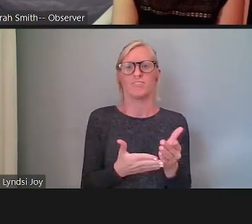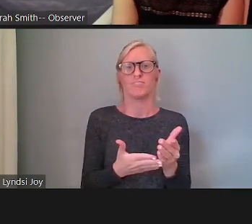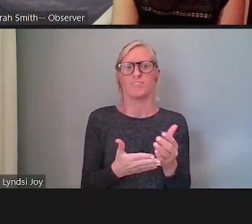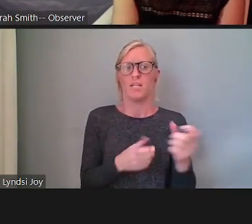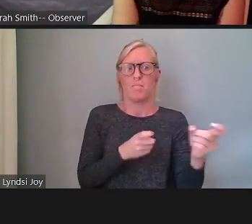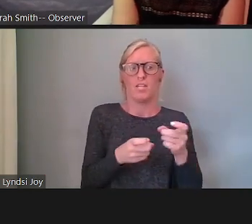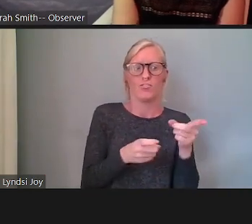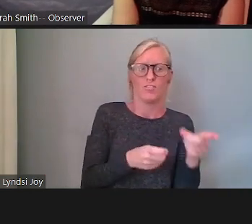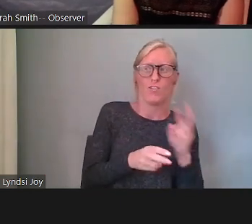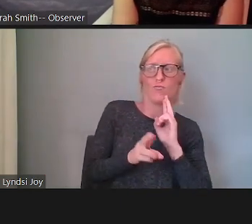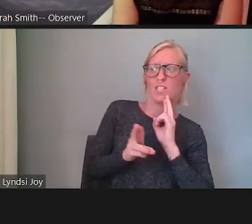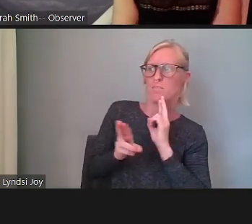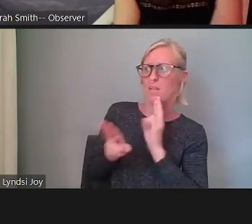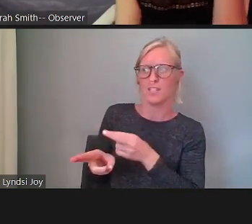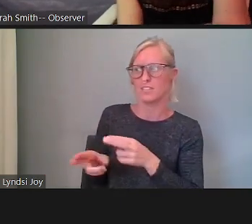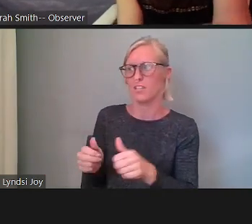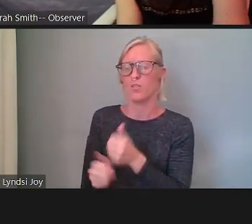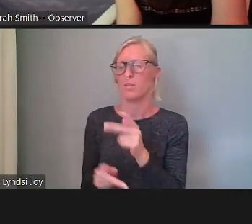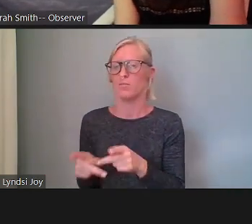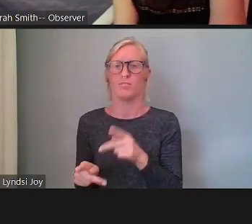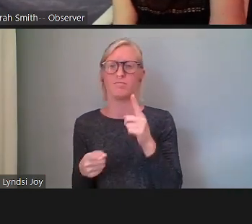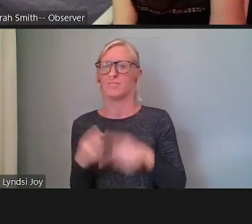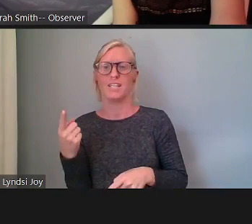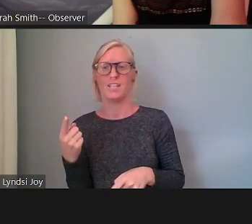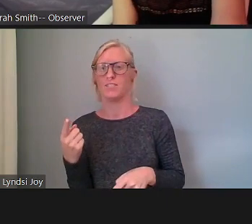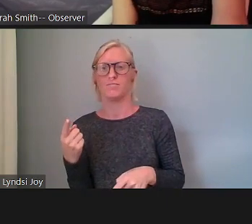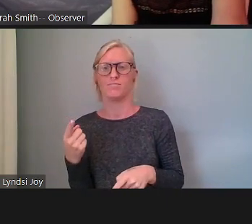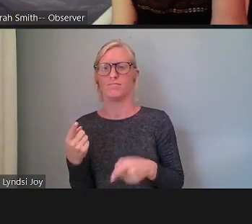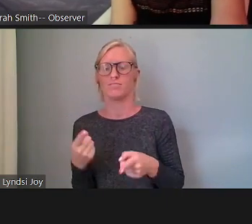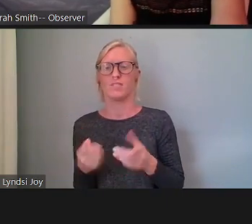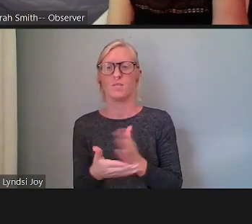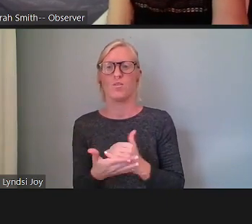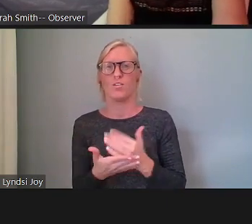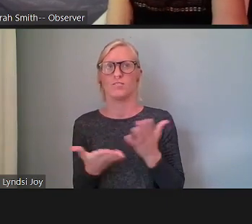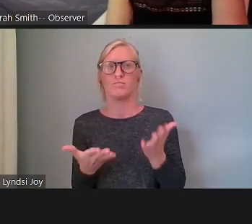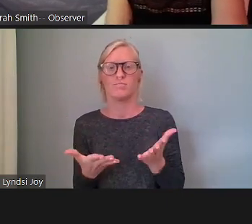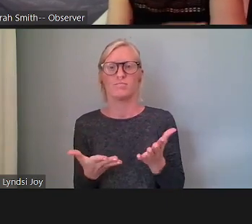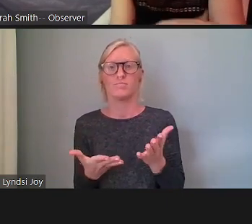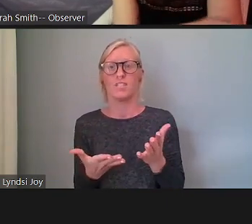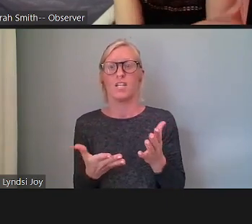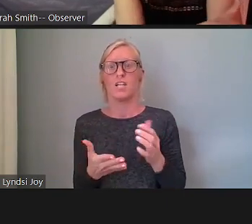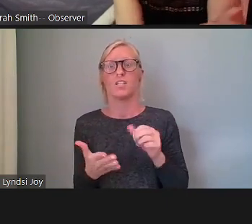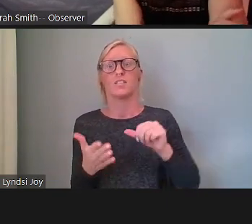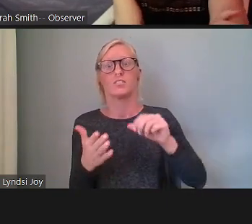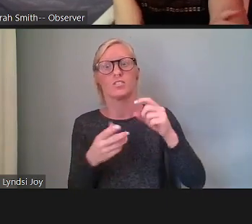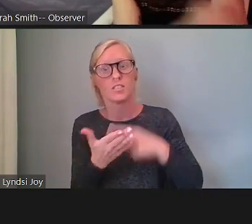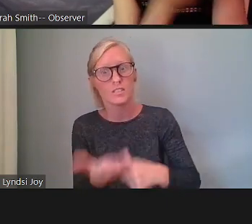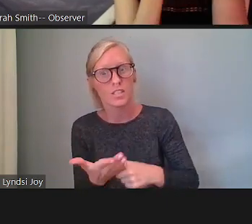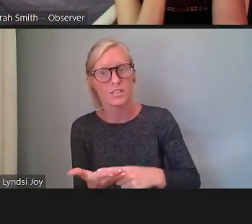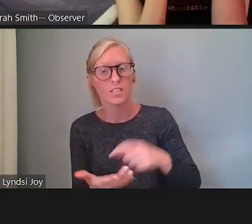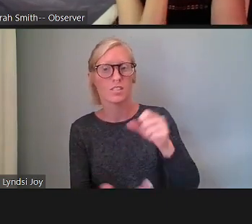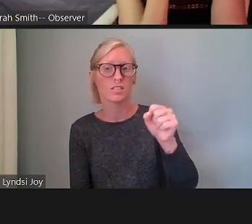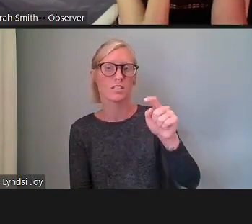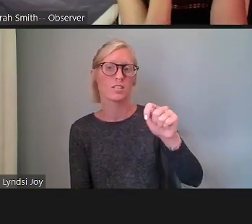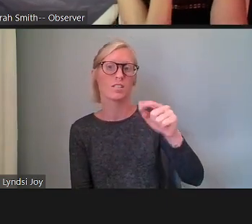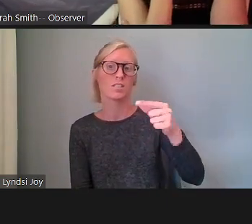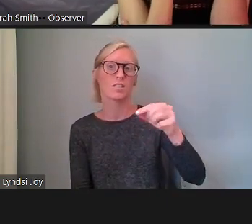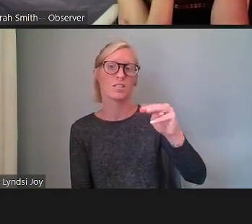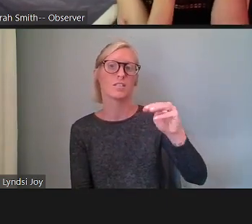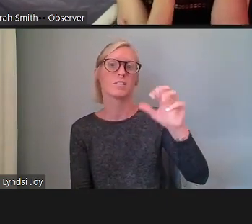always manage the response towards other people. But this is part of why addressing the stigma around COVID-19